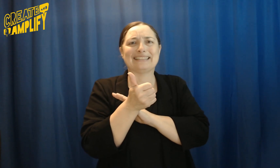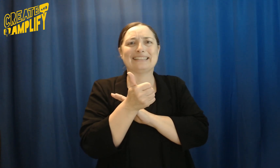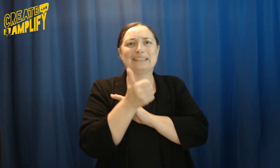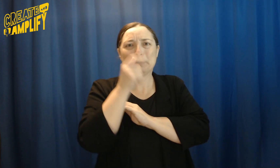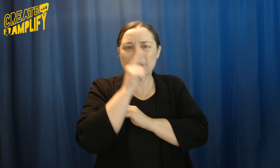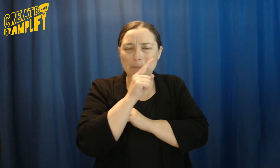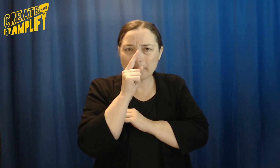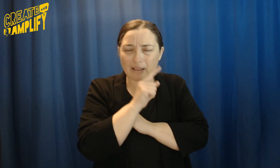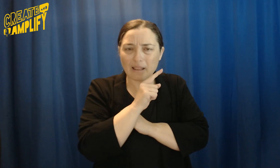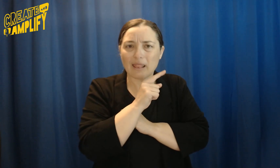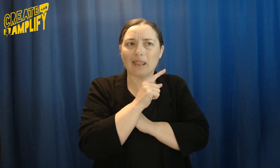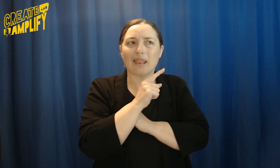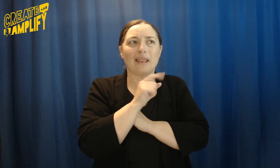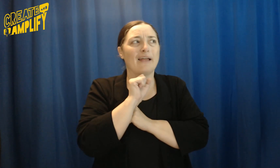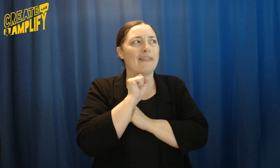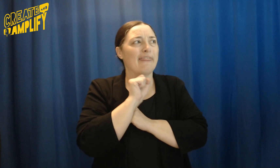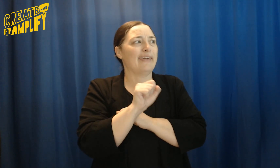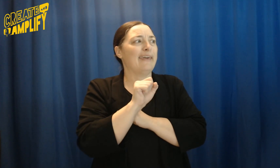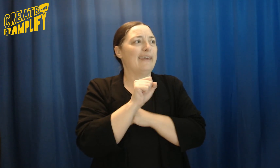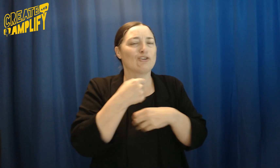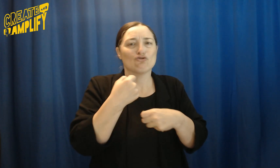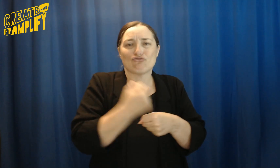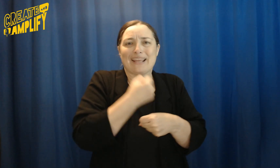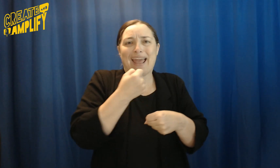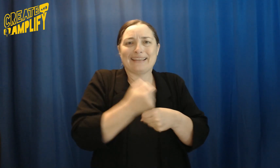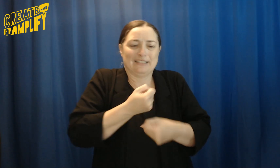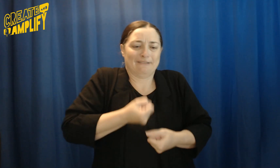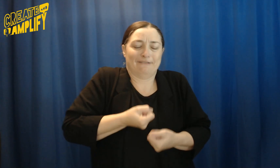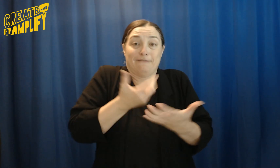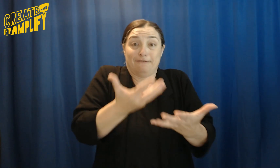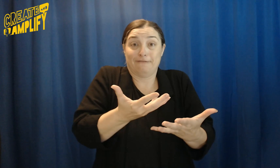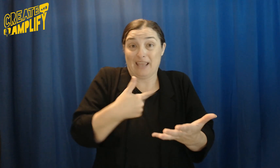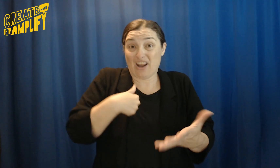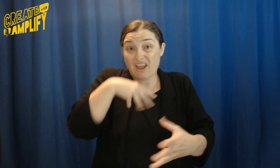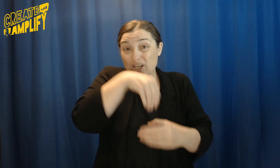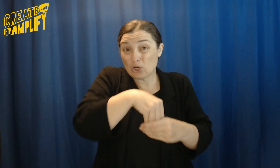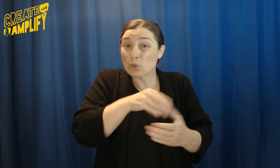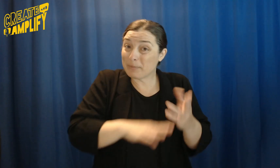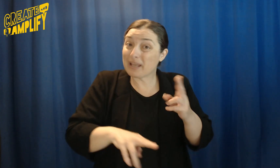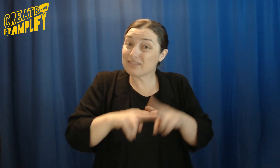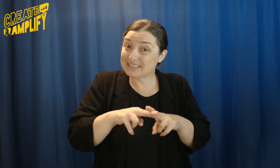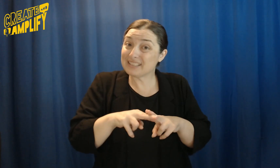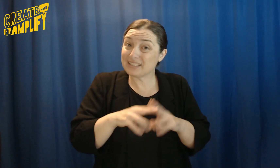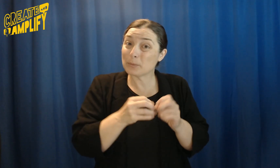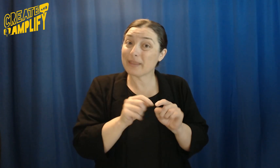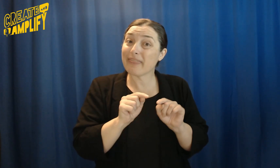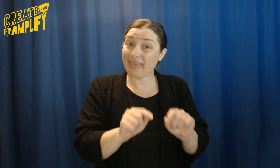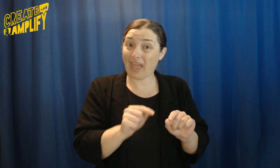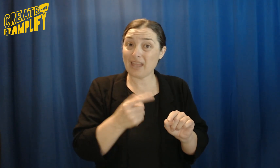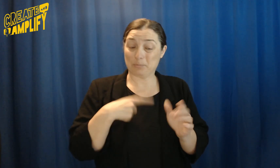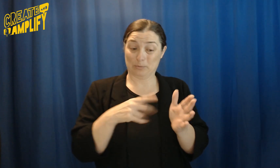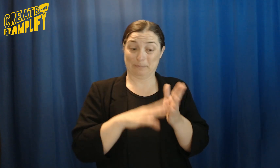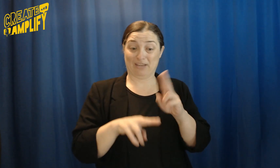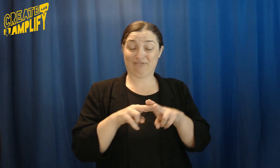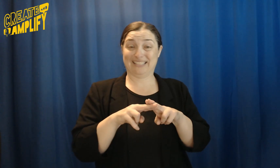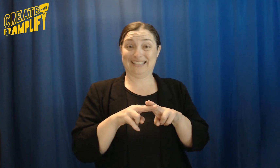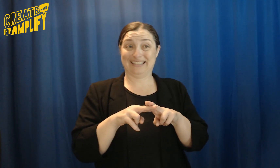people's creative offerings to the world, and I include parenting in that because parenting is a very creative thing to